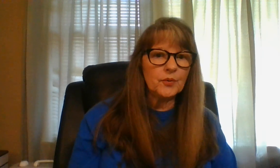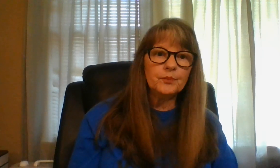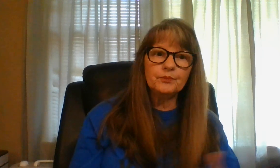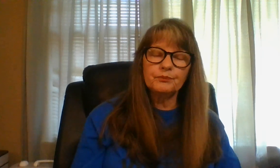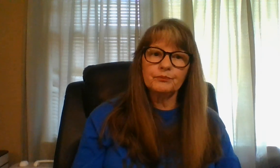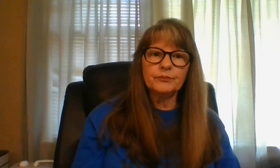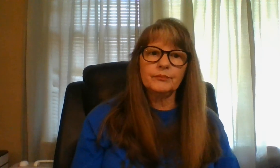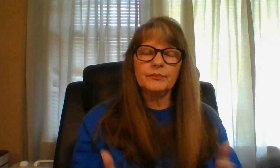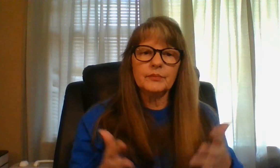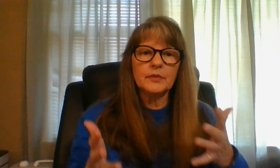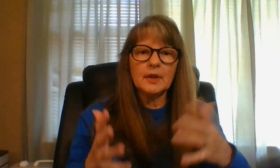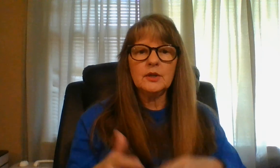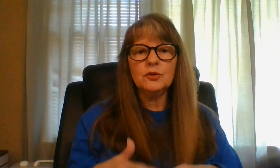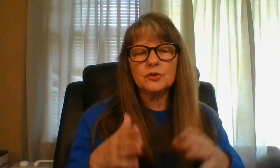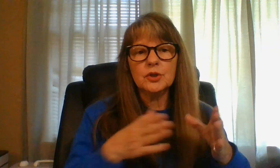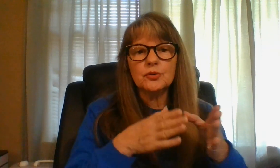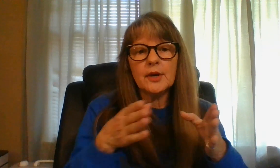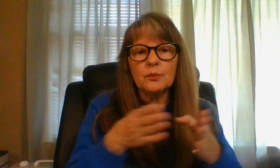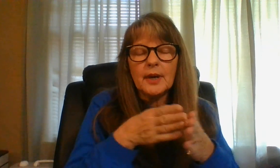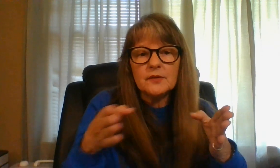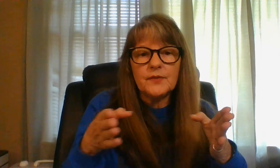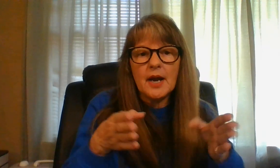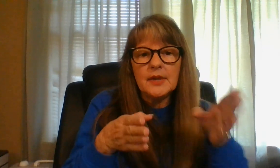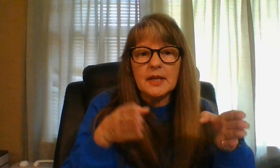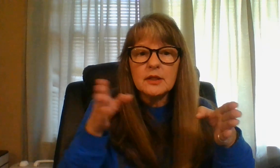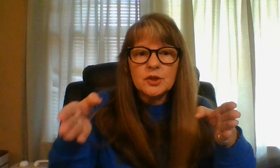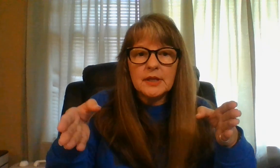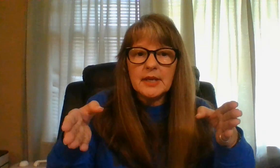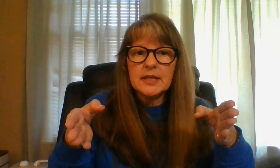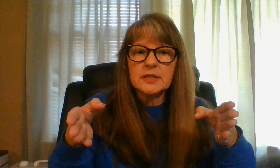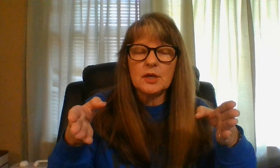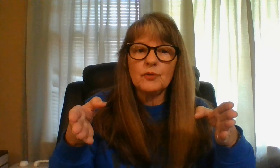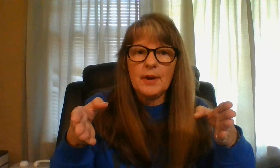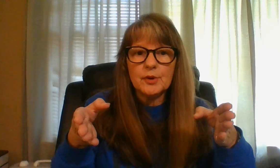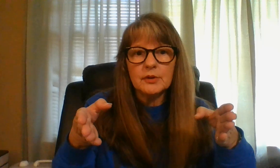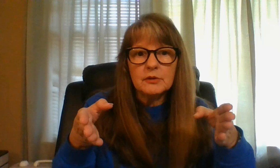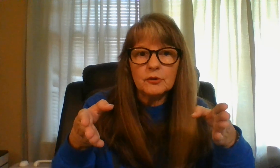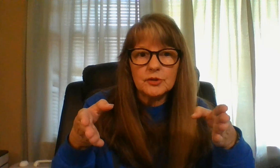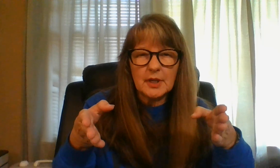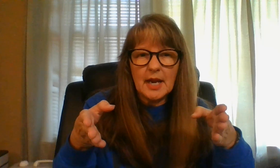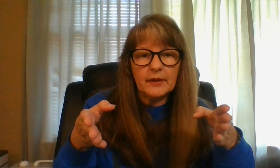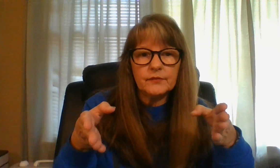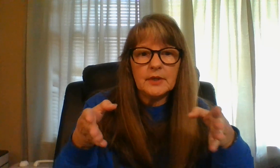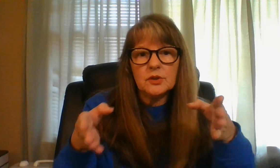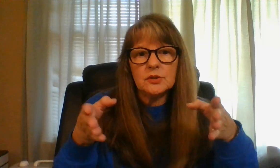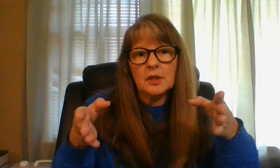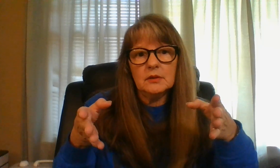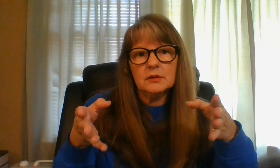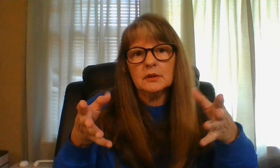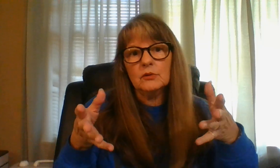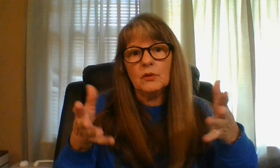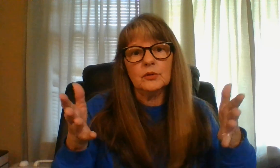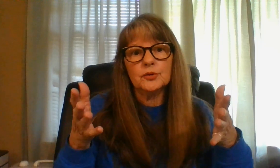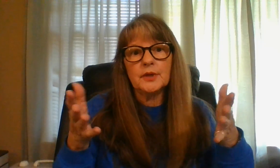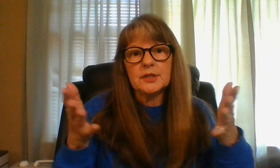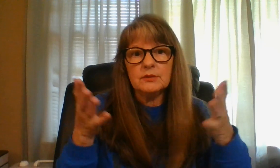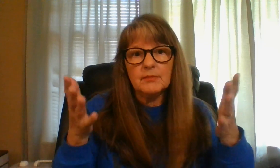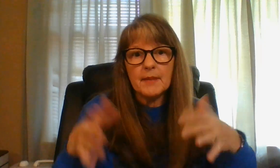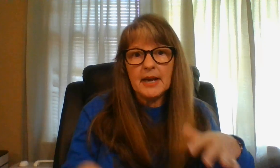So to try to rectify the English and the ASL grammar, those are the kind of things that or tricks in my mind